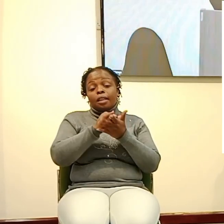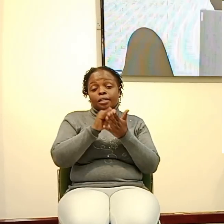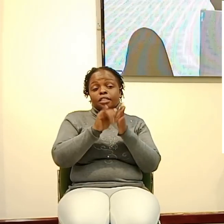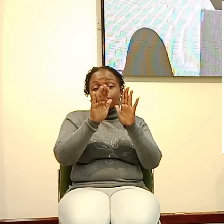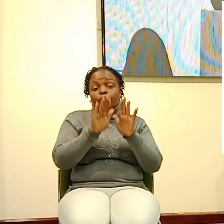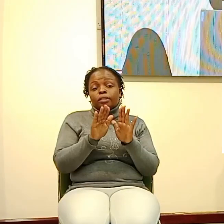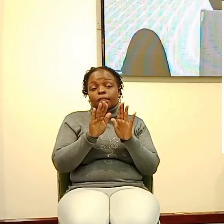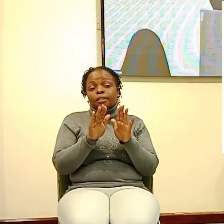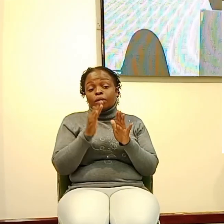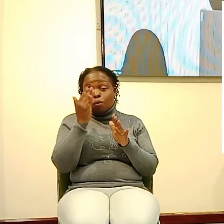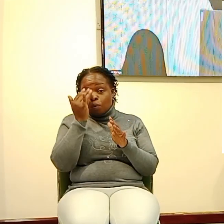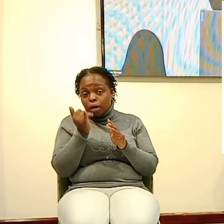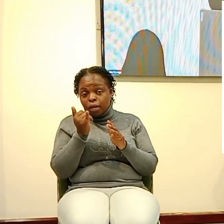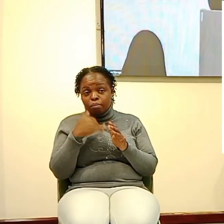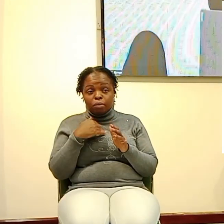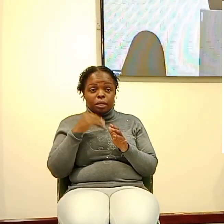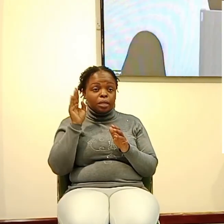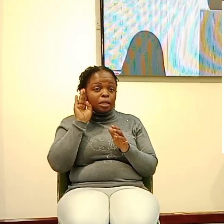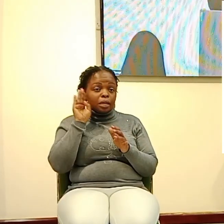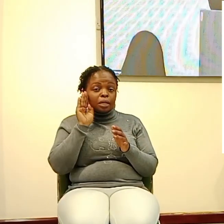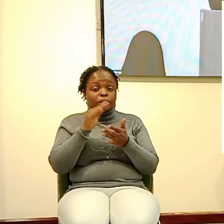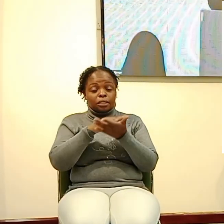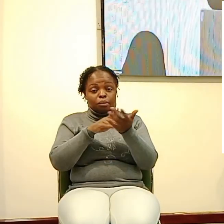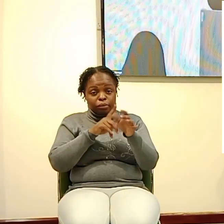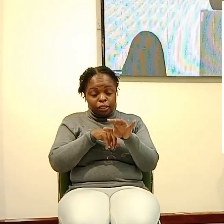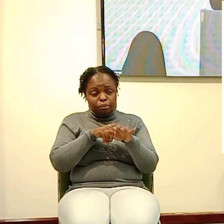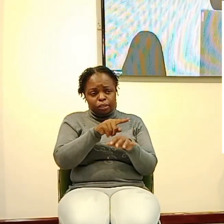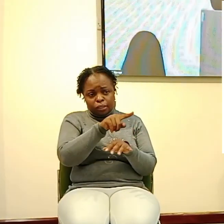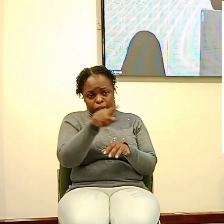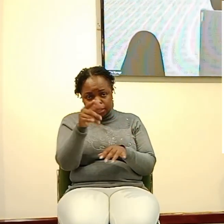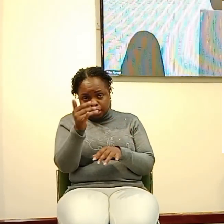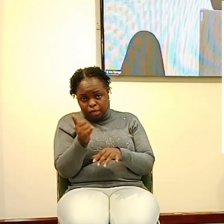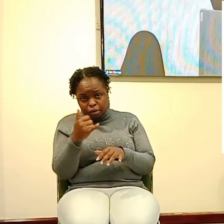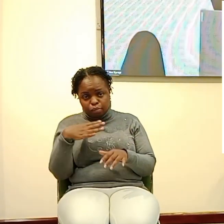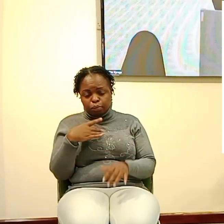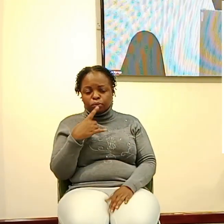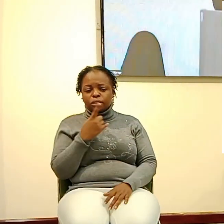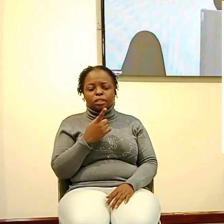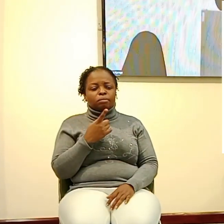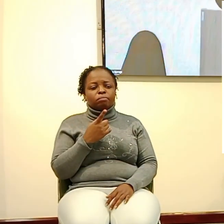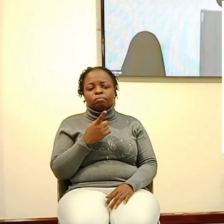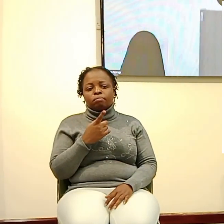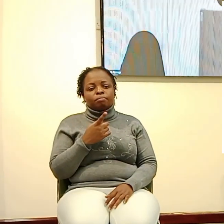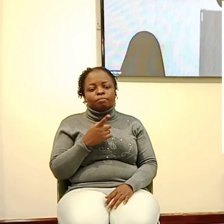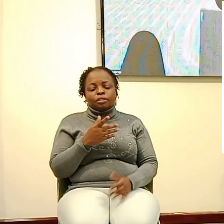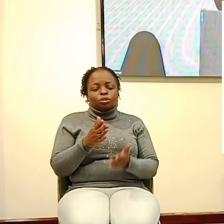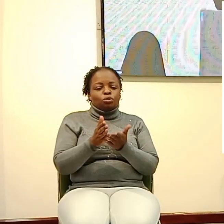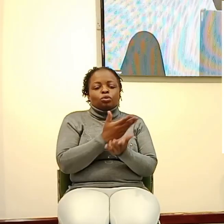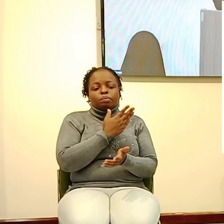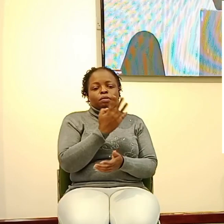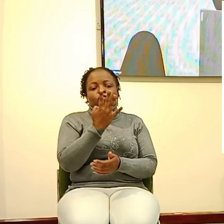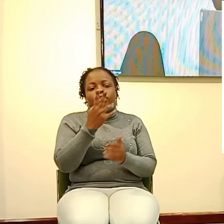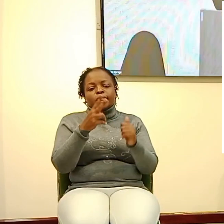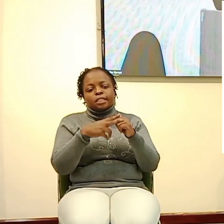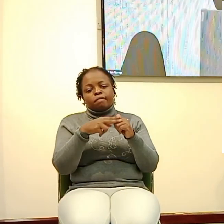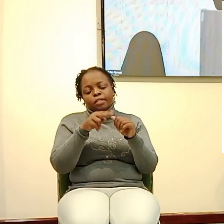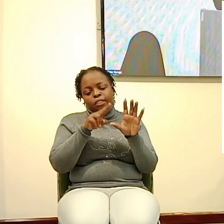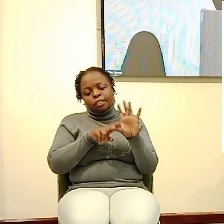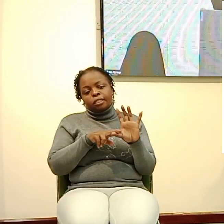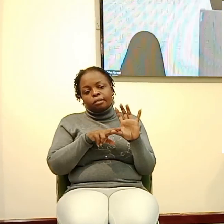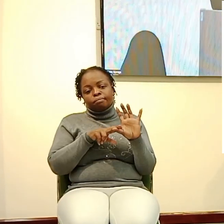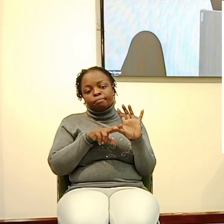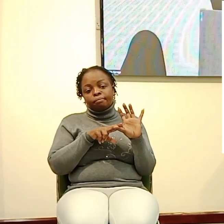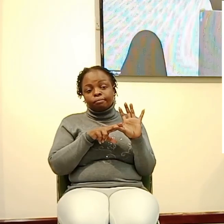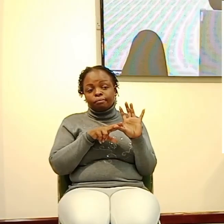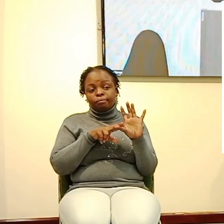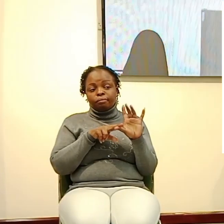Let me tell you, because I hear sometimes you young people saying, scrap those 47 seats, right?